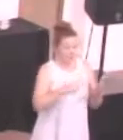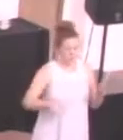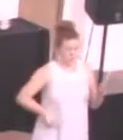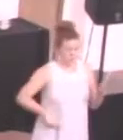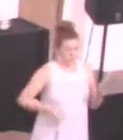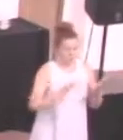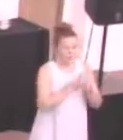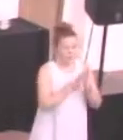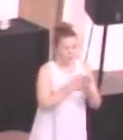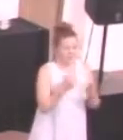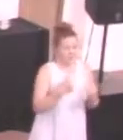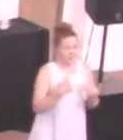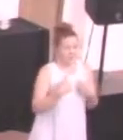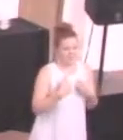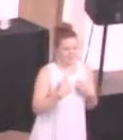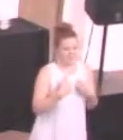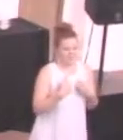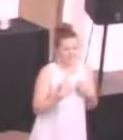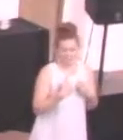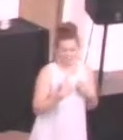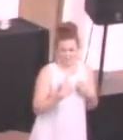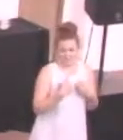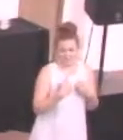forgive me.